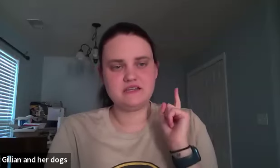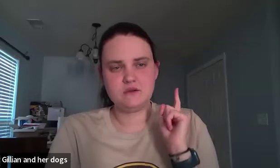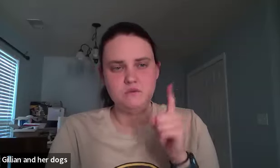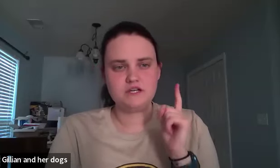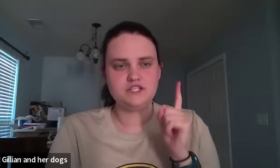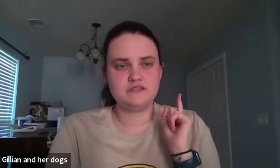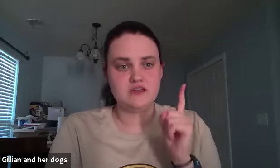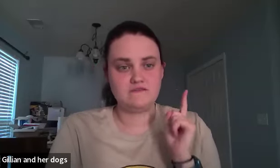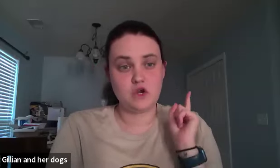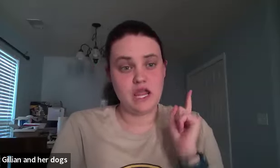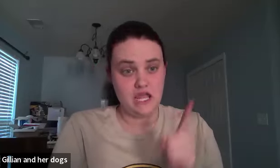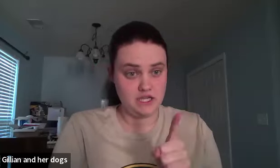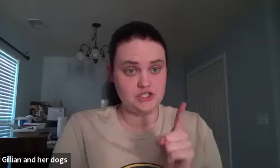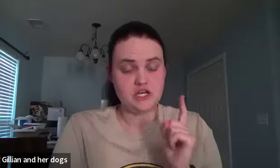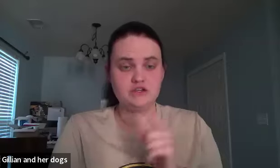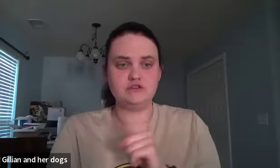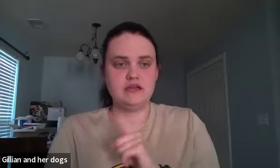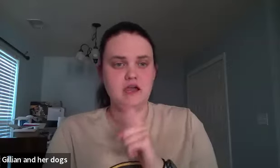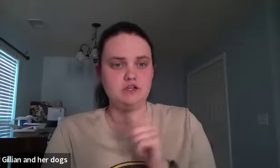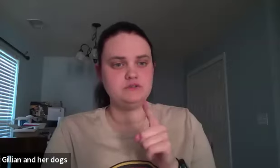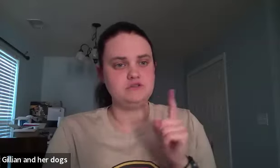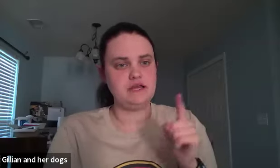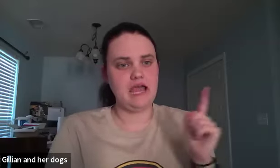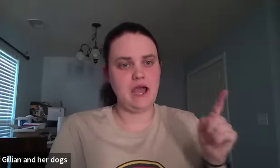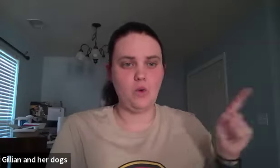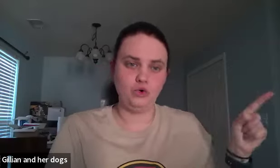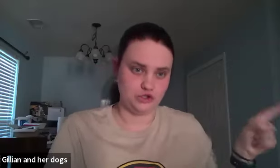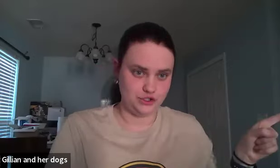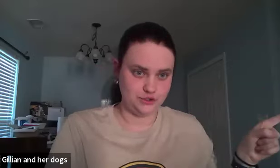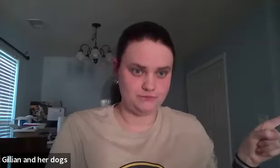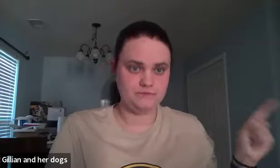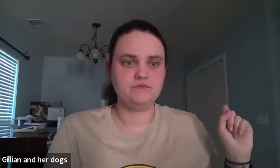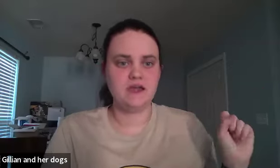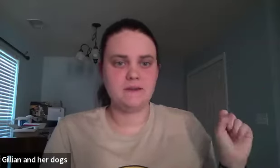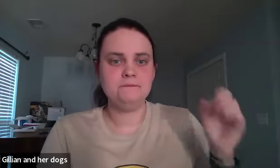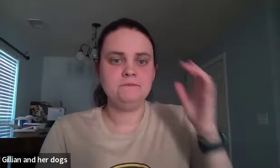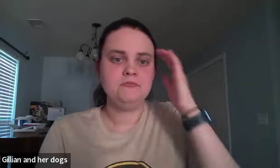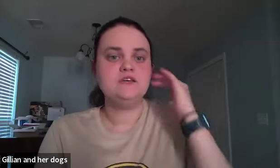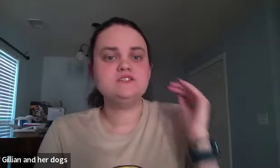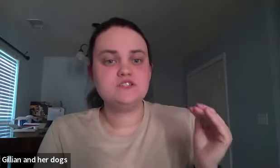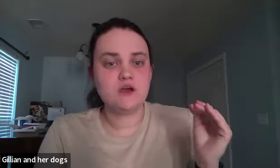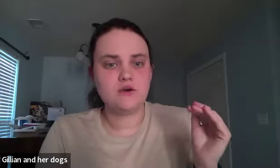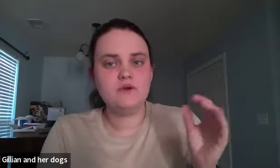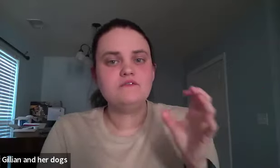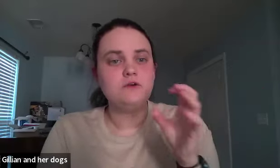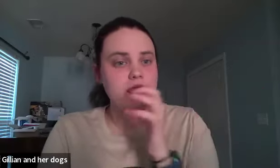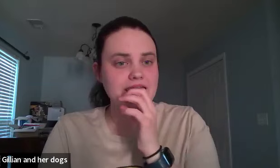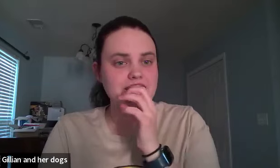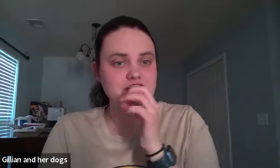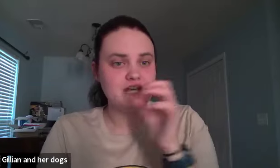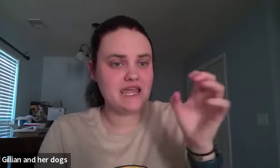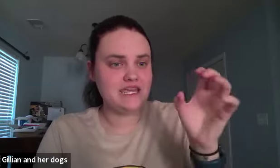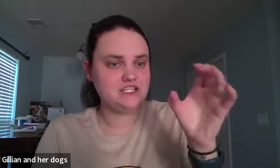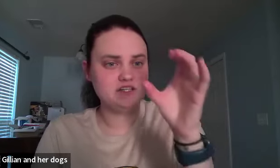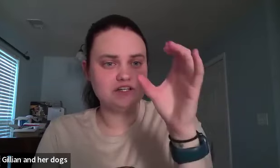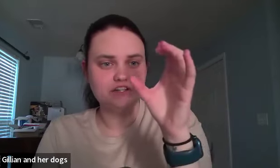that because I want to show the sign for age and also like how you would do like how old are you? Okay, so for age is gonna